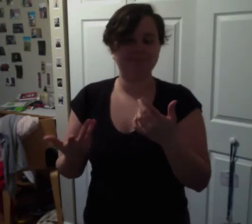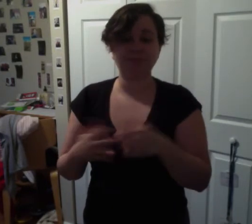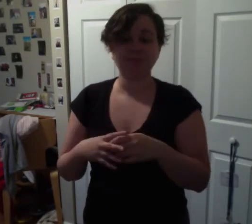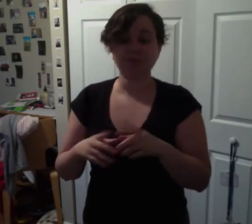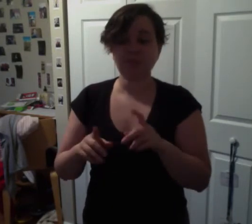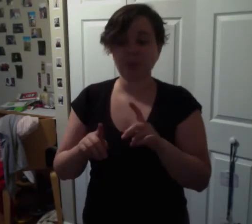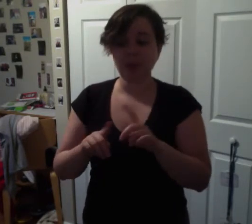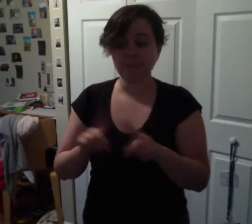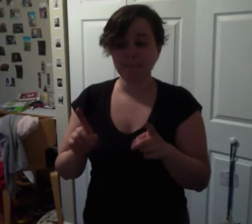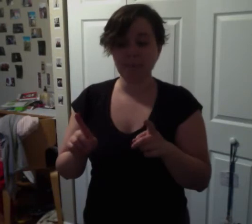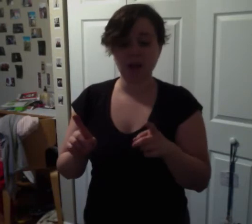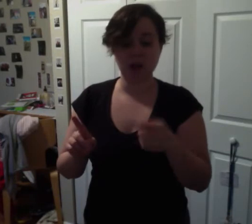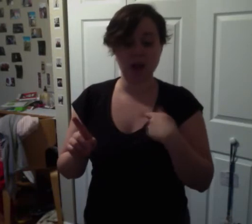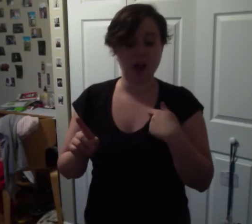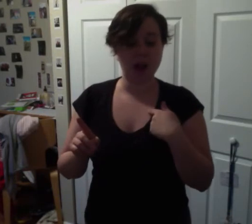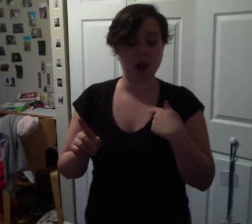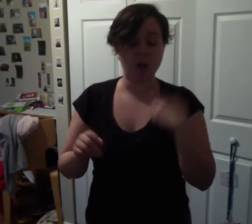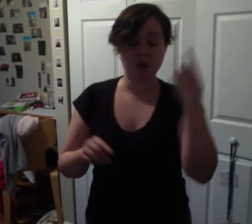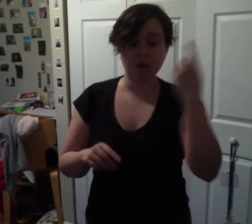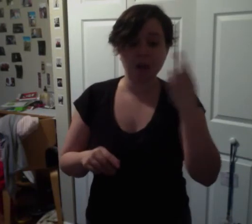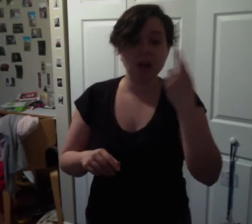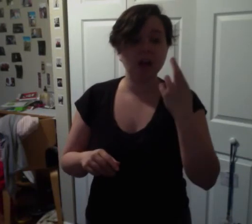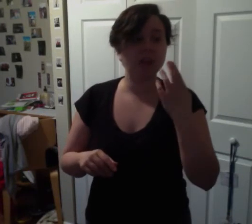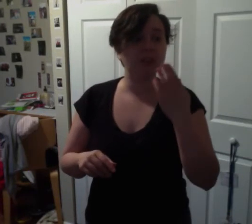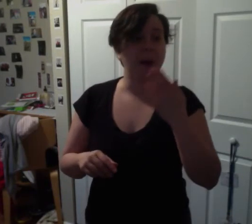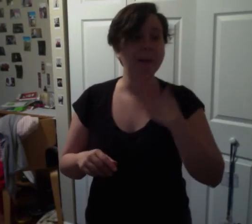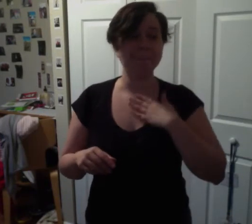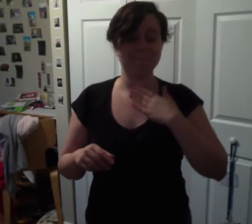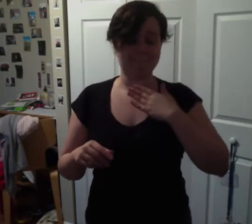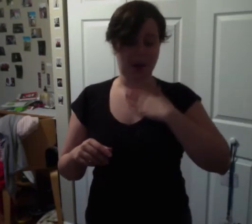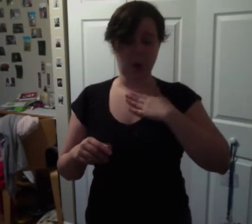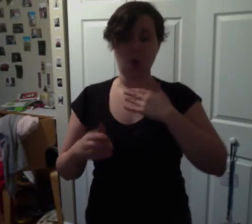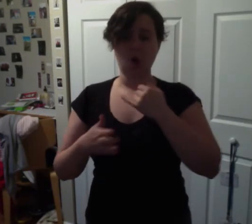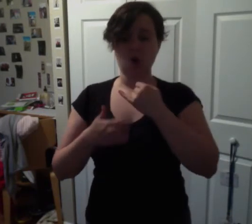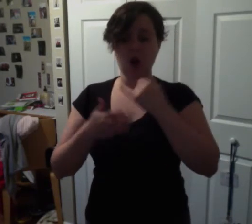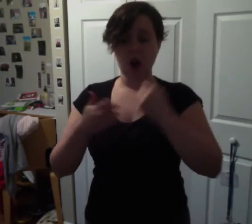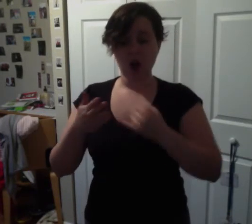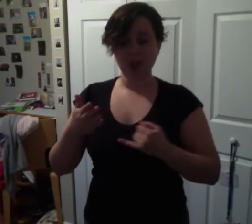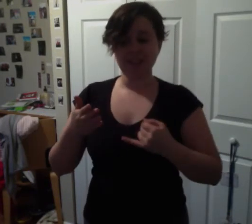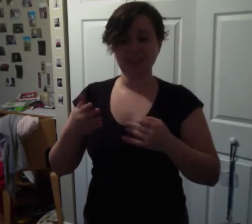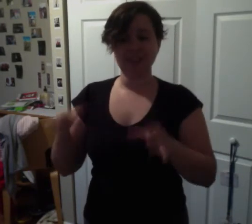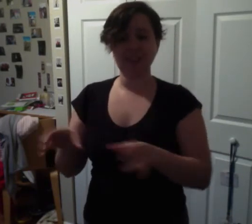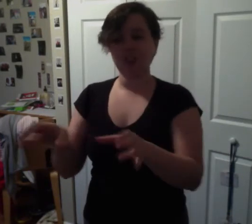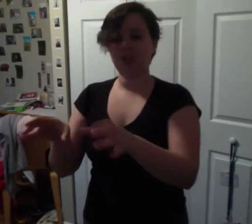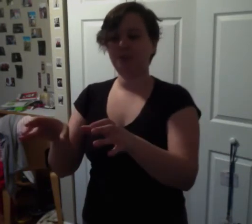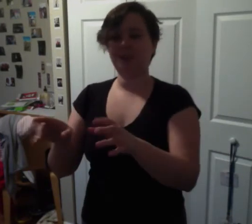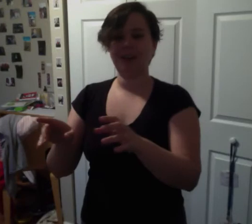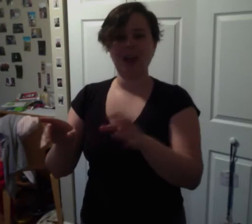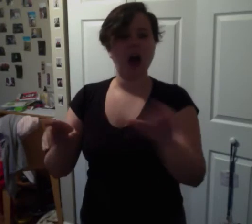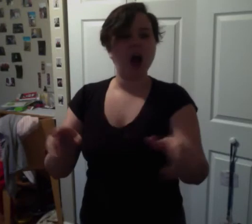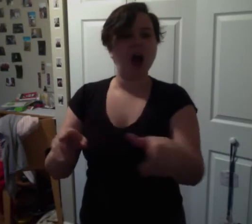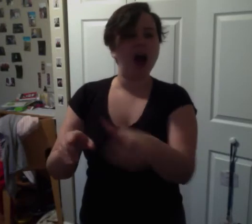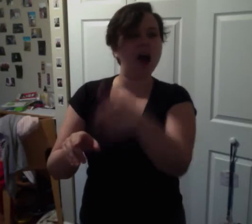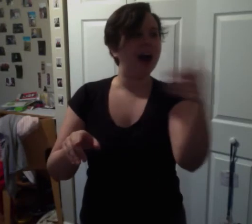my own artistic practice, there's room for a lot of other artistic practices. So people started asking us, well, Theaster, how are you going to go